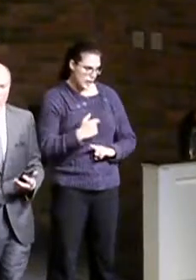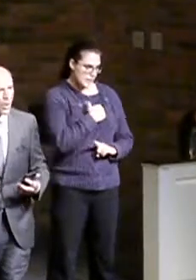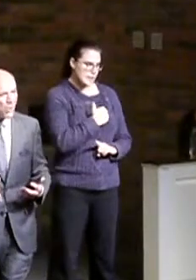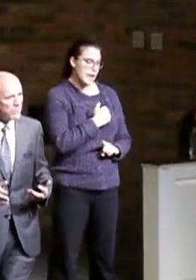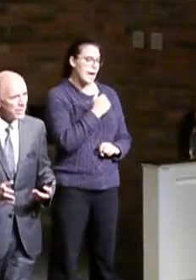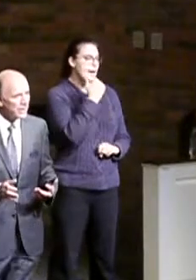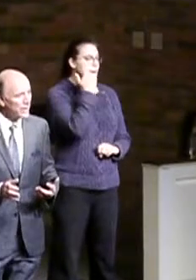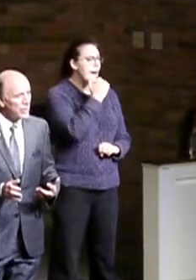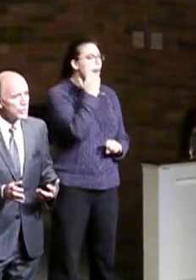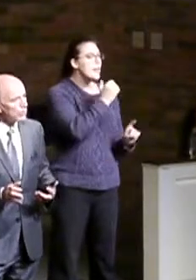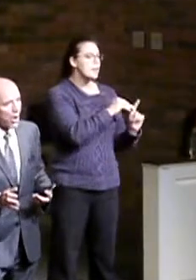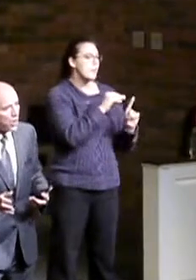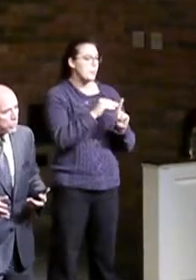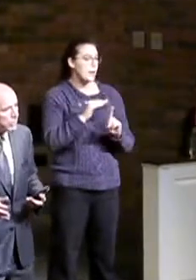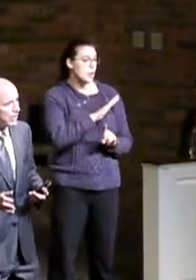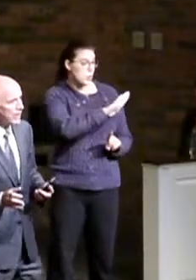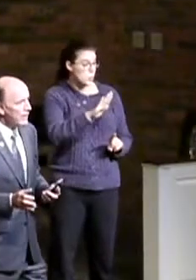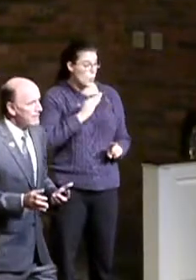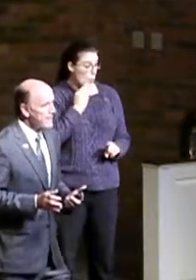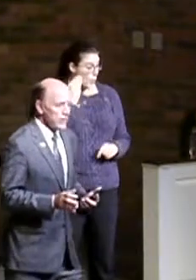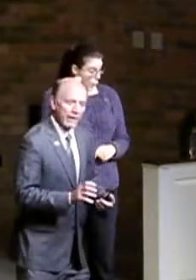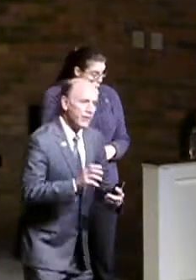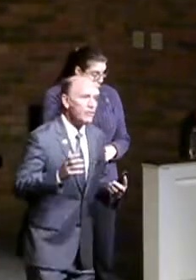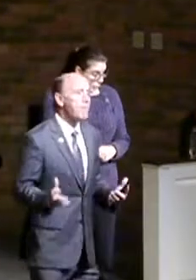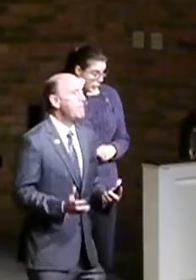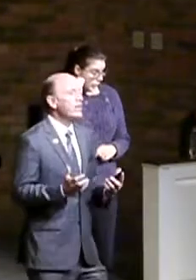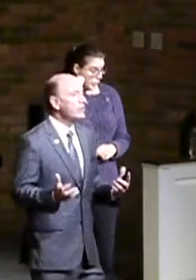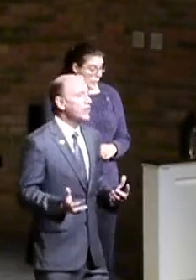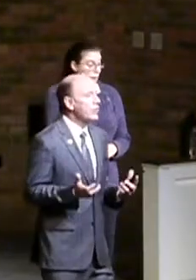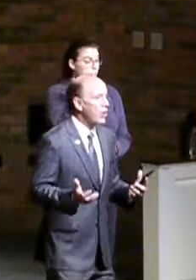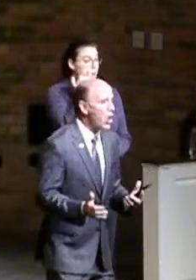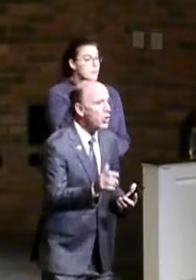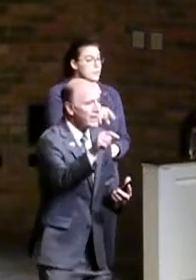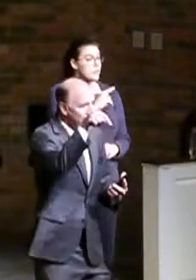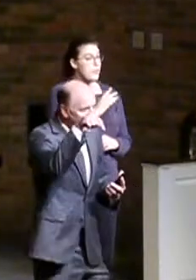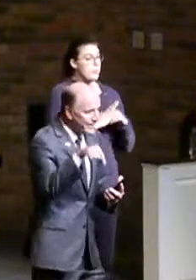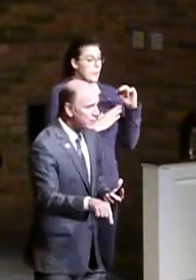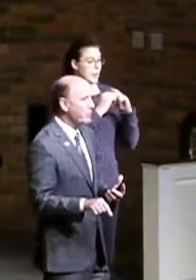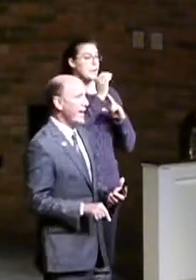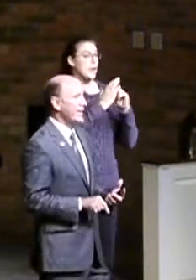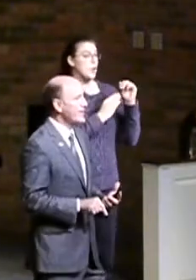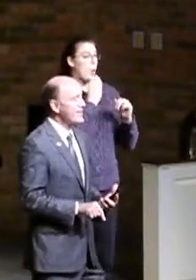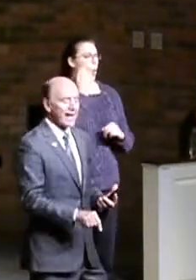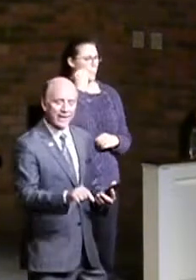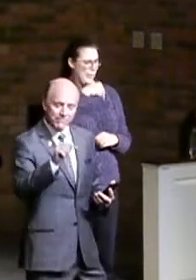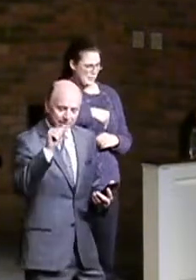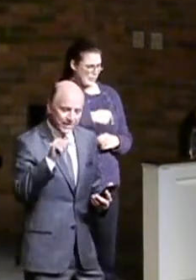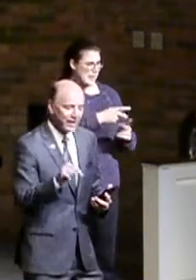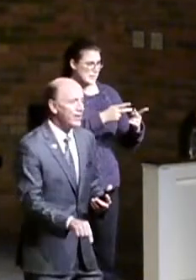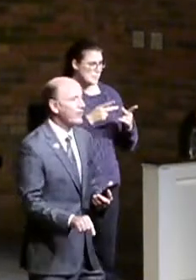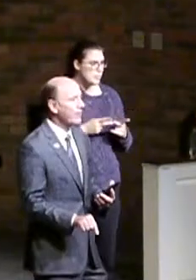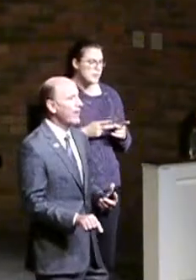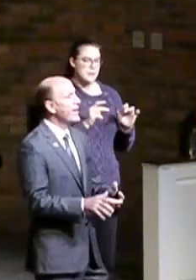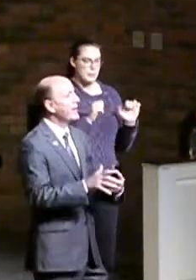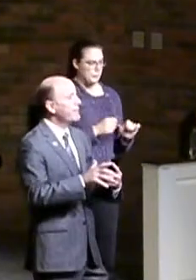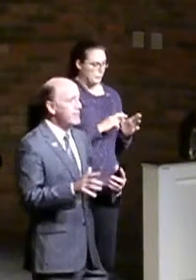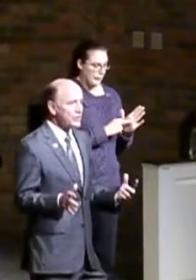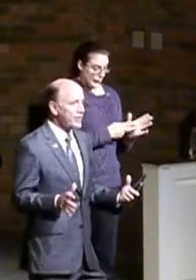reminder. Your home, if you're building your home in this place, and that can mean